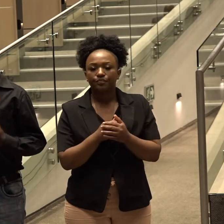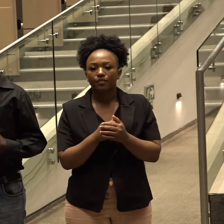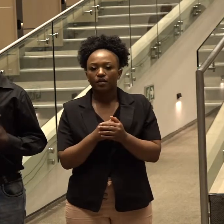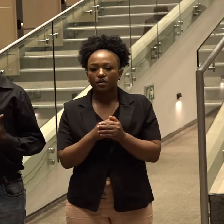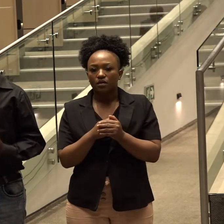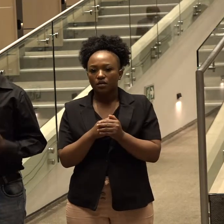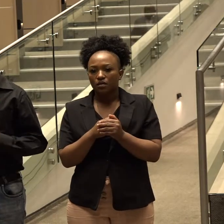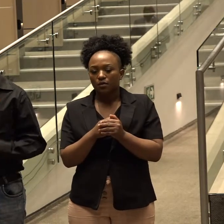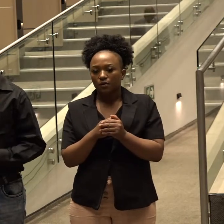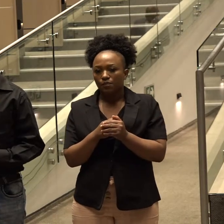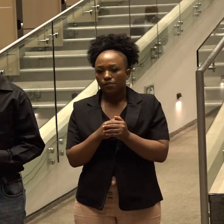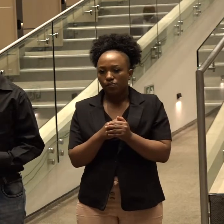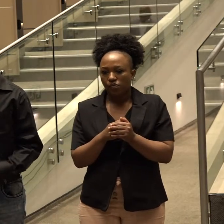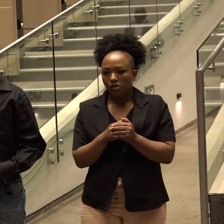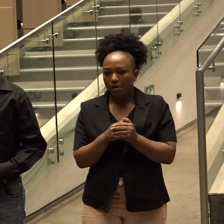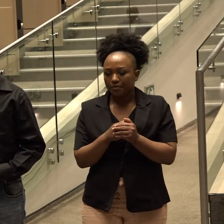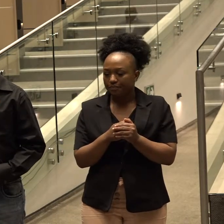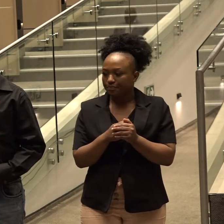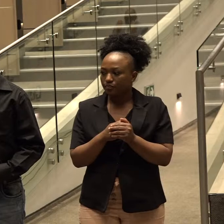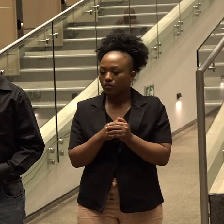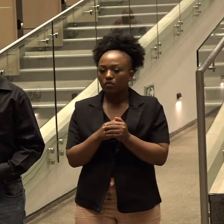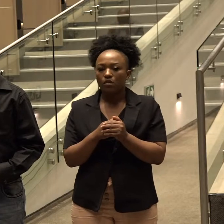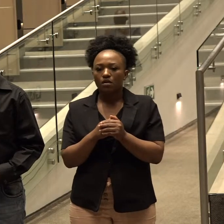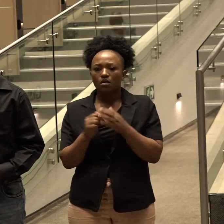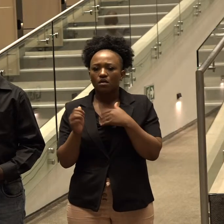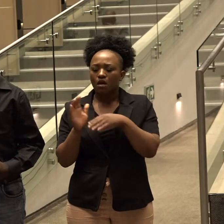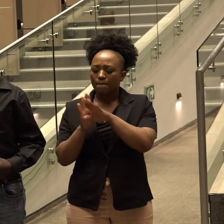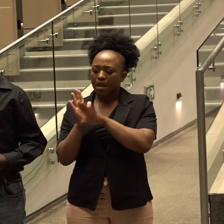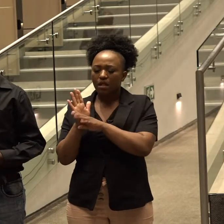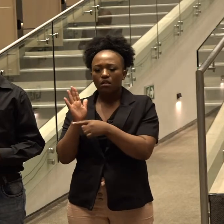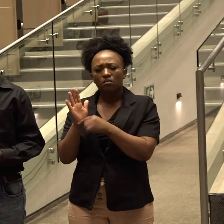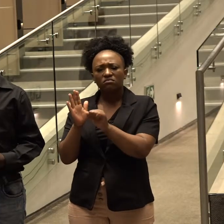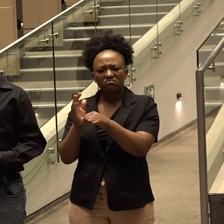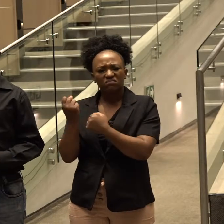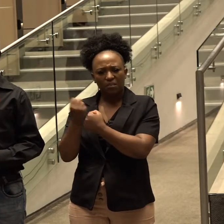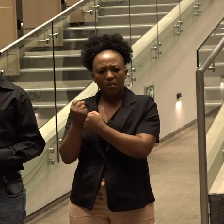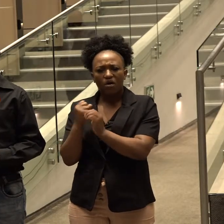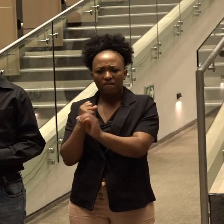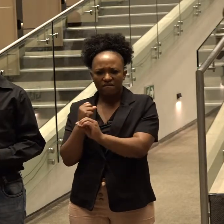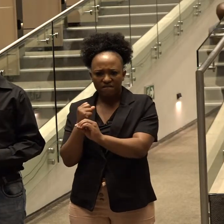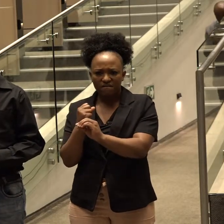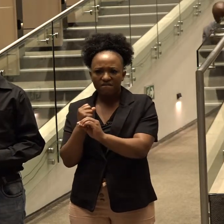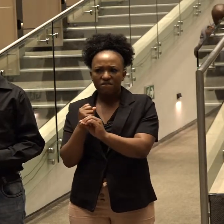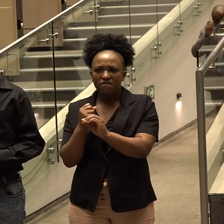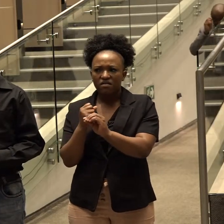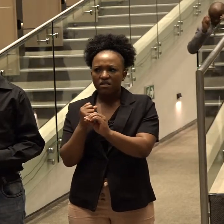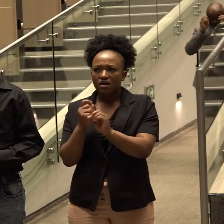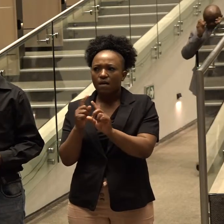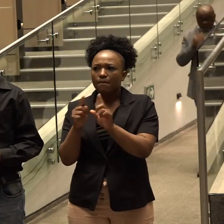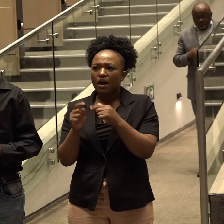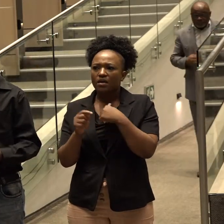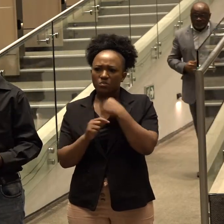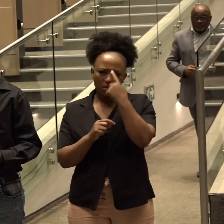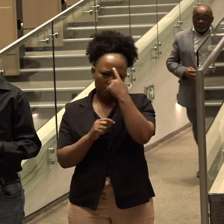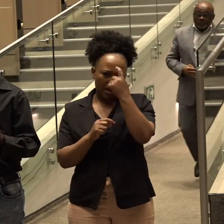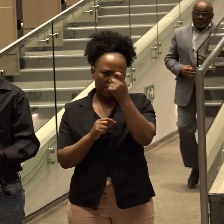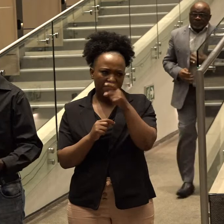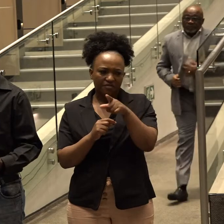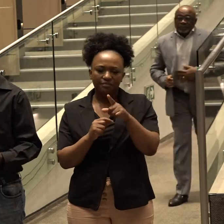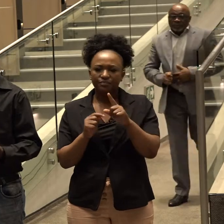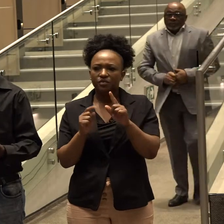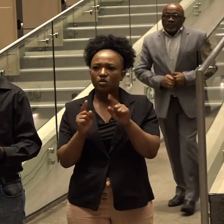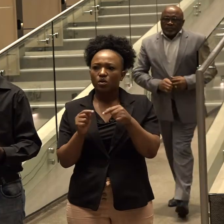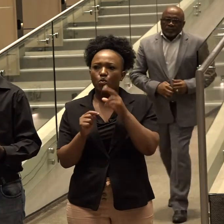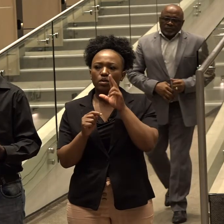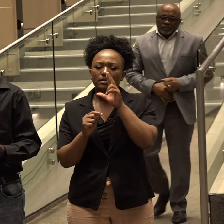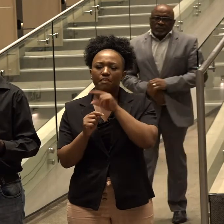I I basically basically support the bill however we believe that um you can't speak about the